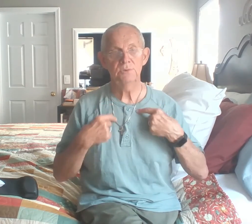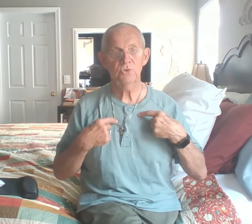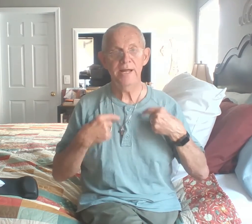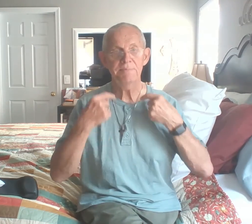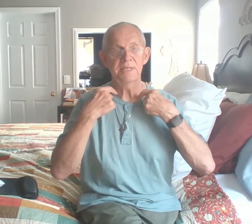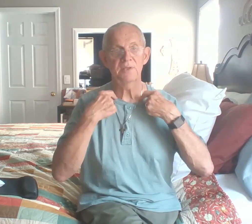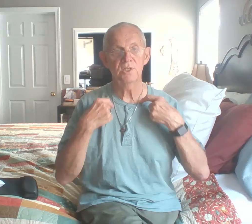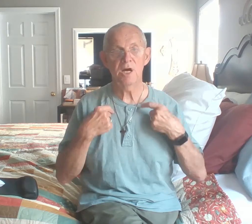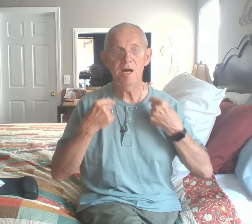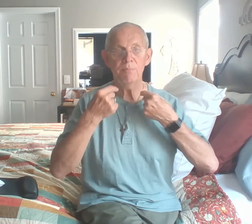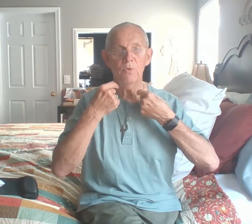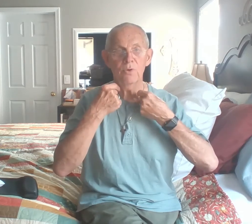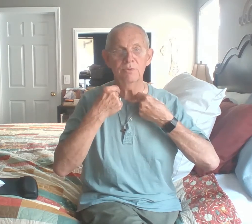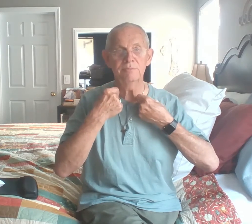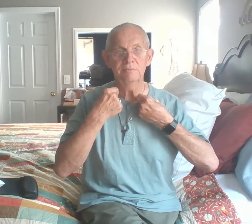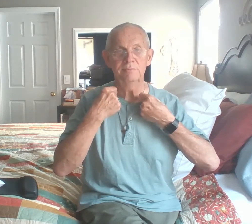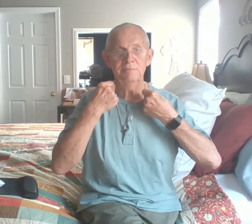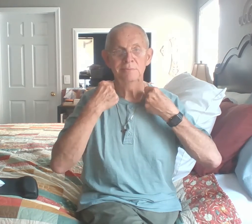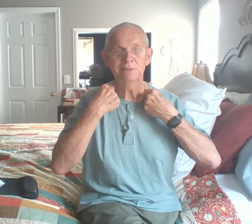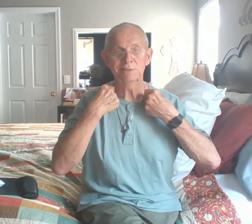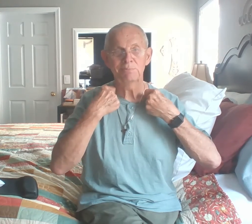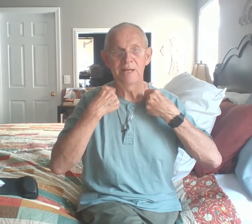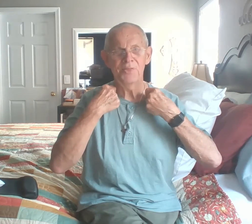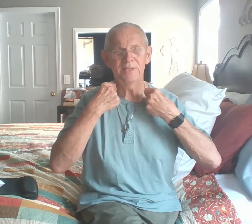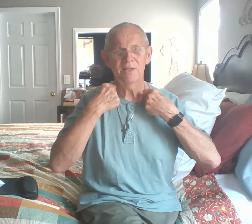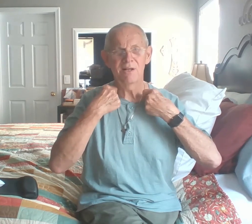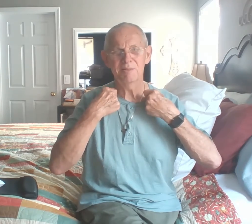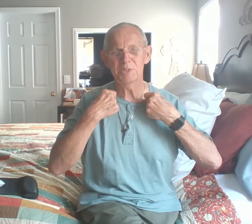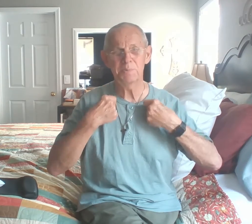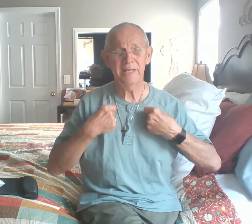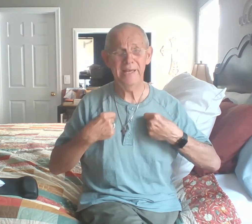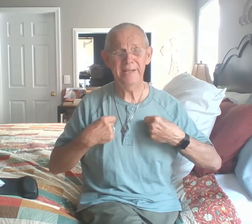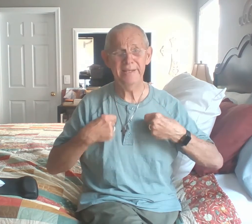straps at the top, or I think they call them spaghetti